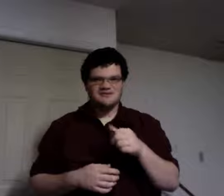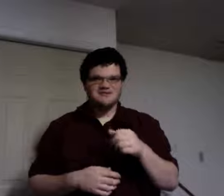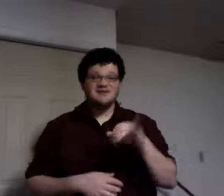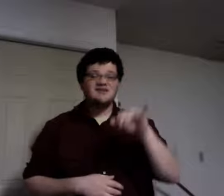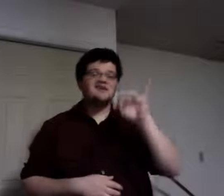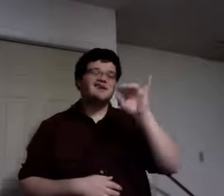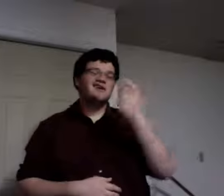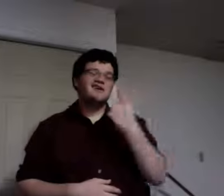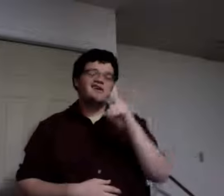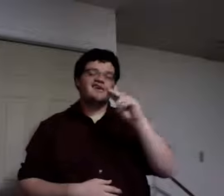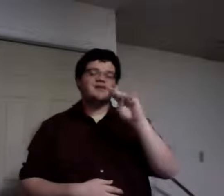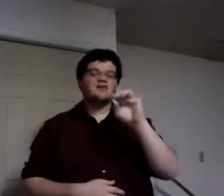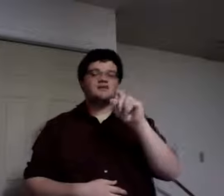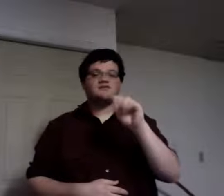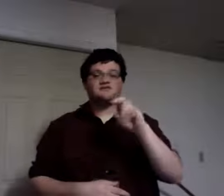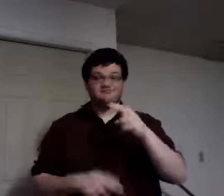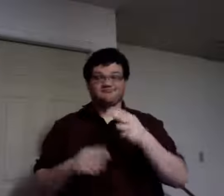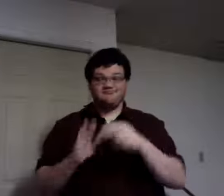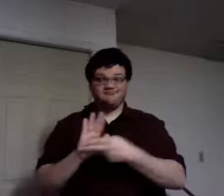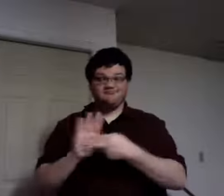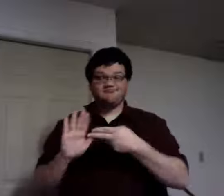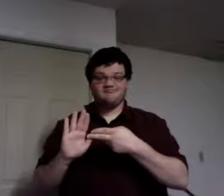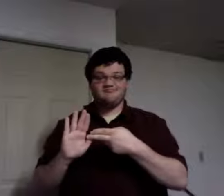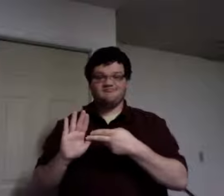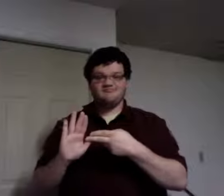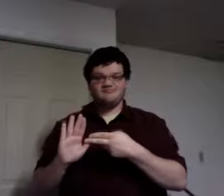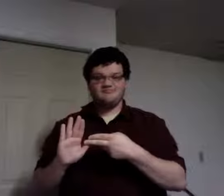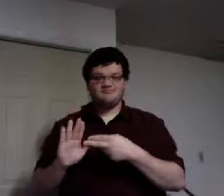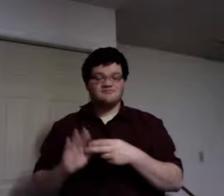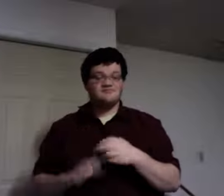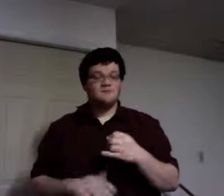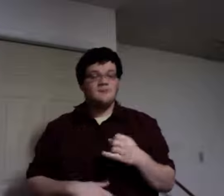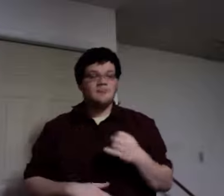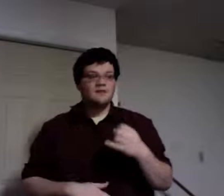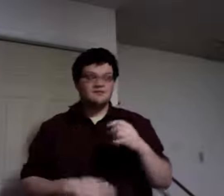ignition is because when two of these protons, or two of the nucleuses, fuse, the resulting